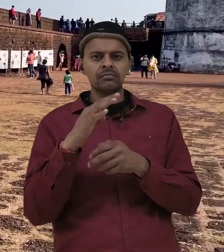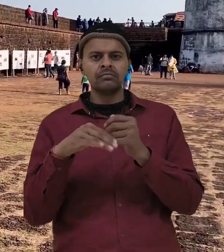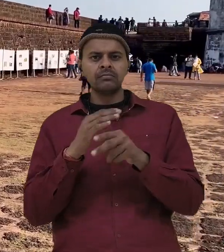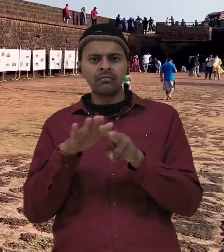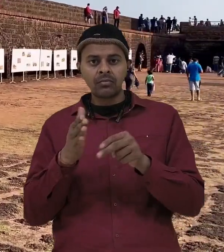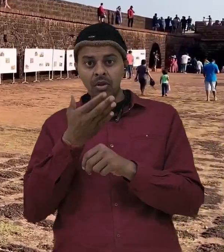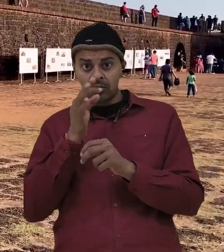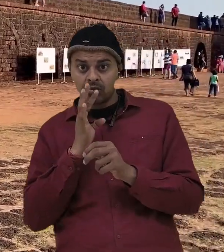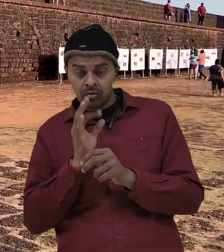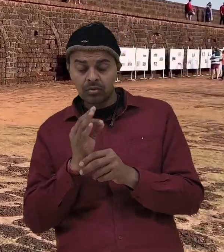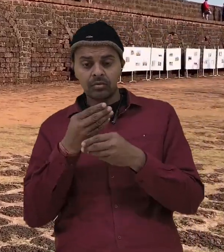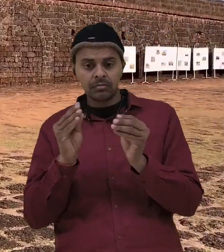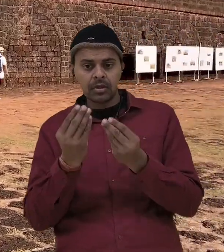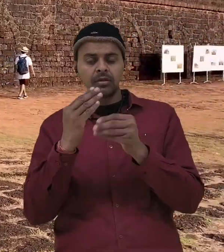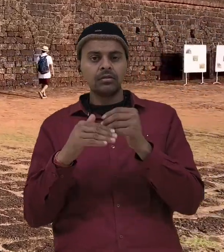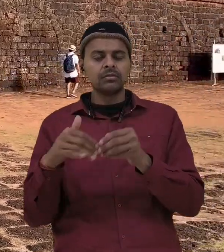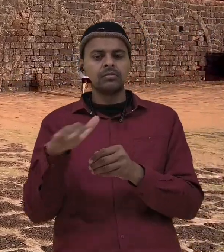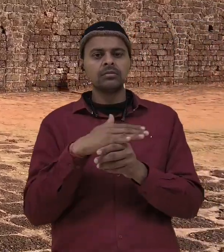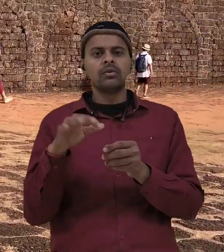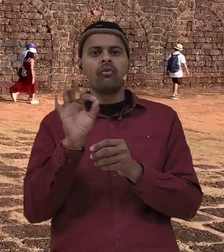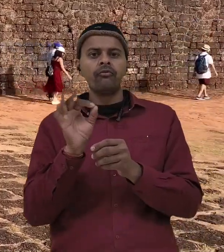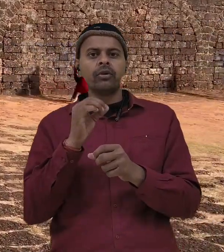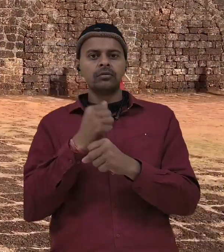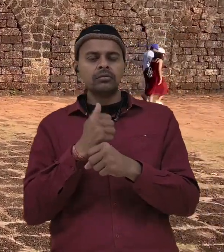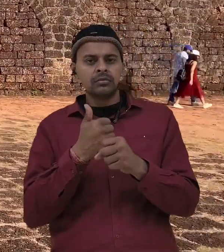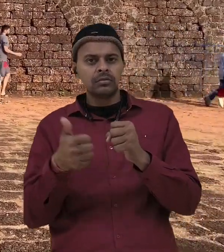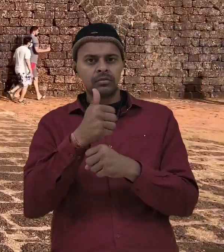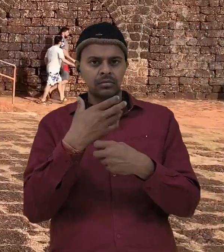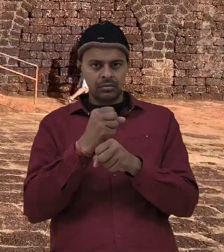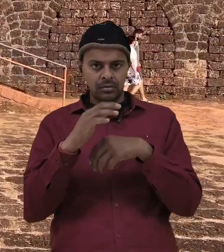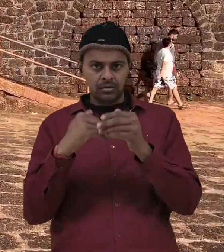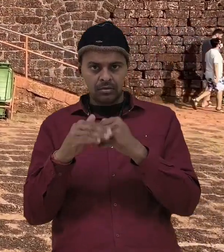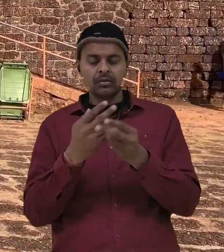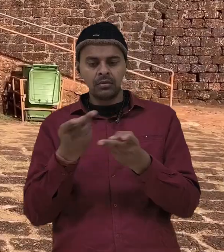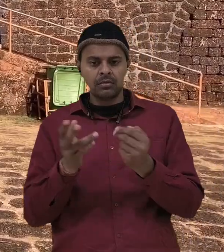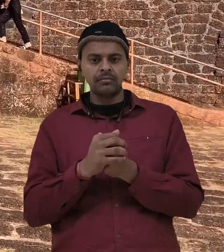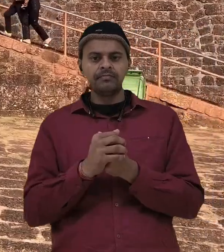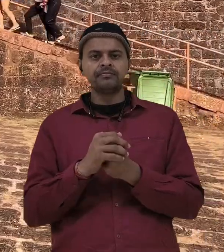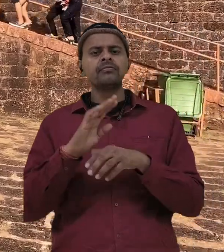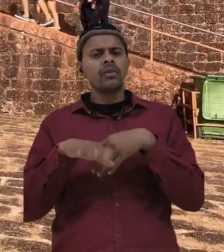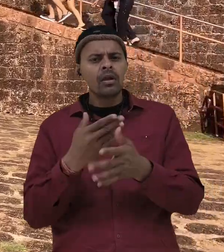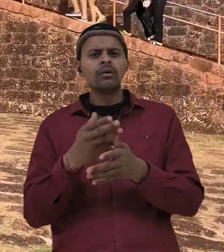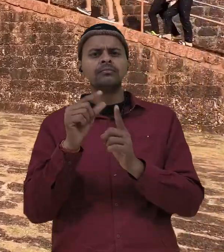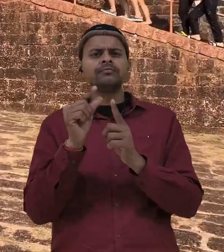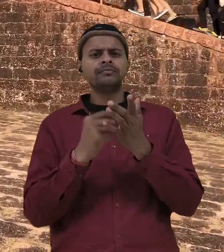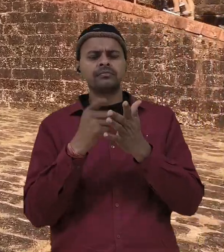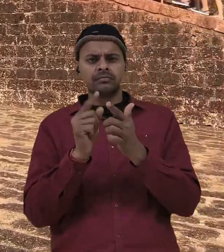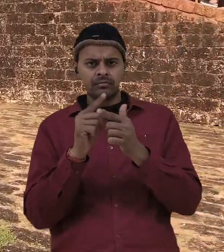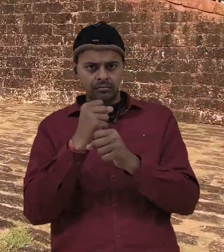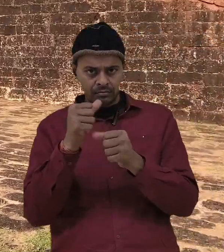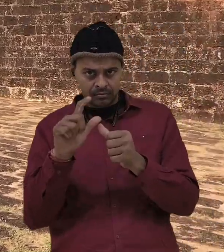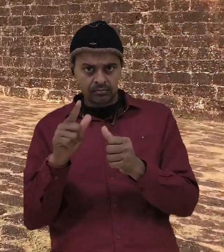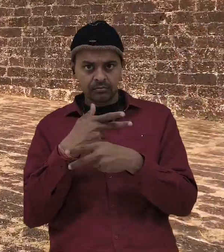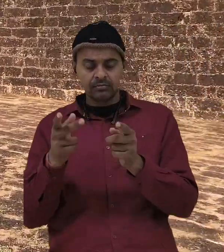fresh water, and residences for the officers were also constructed nearby. Later on, this area